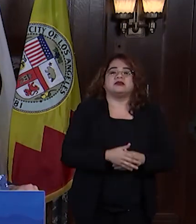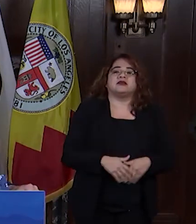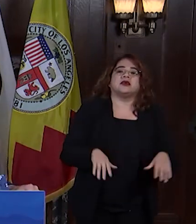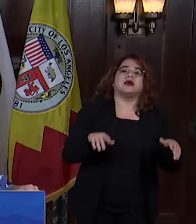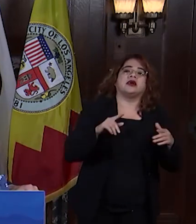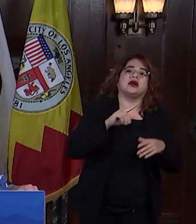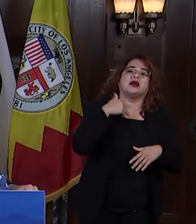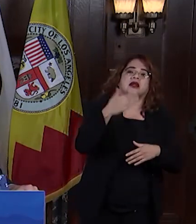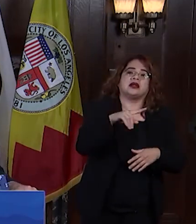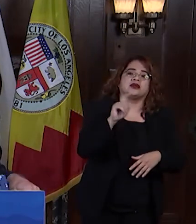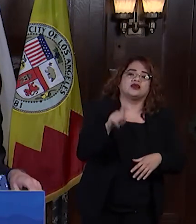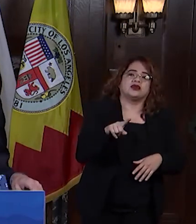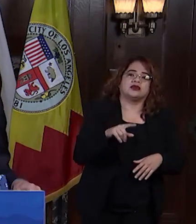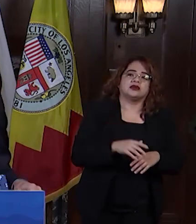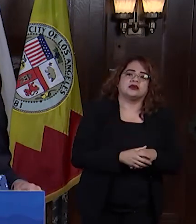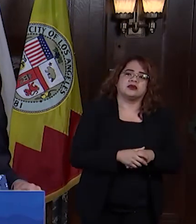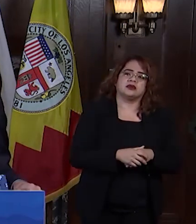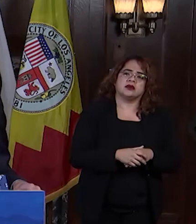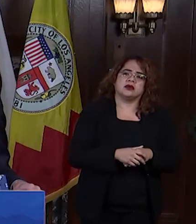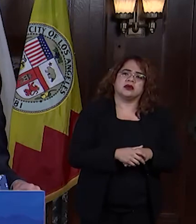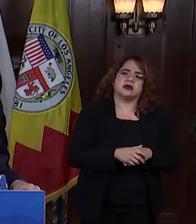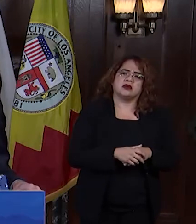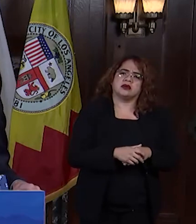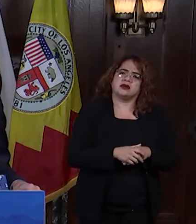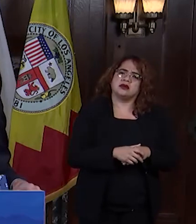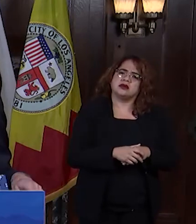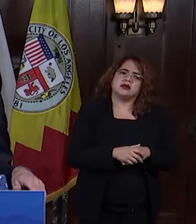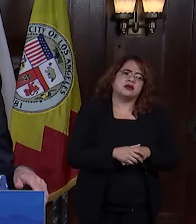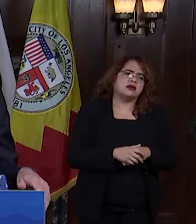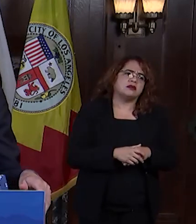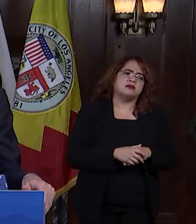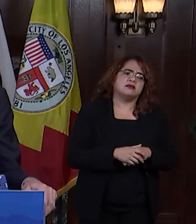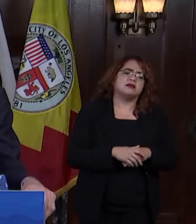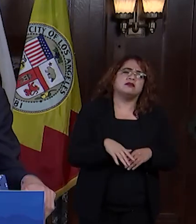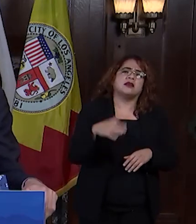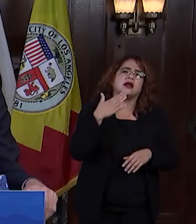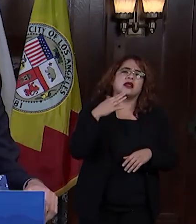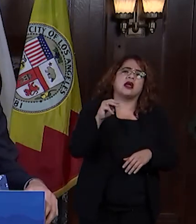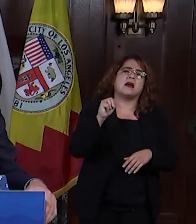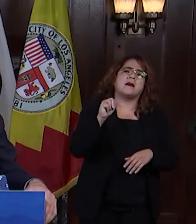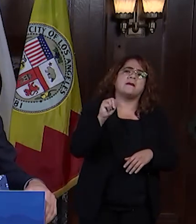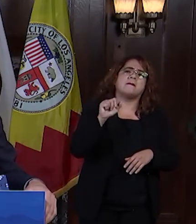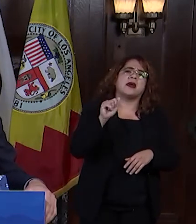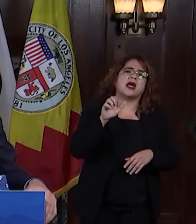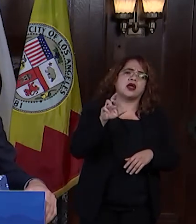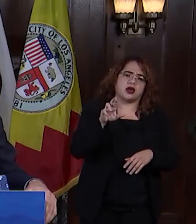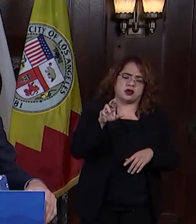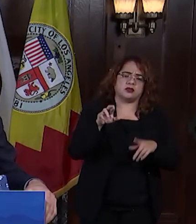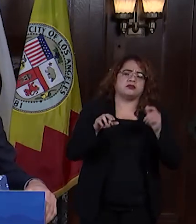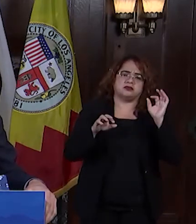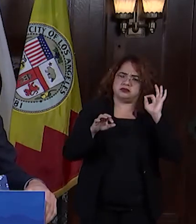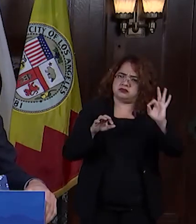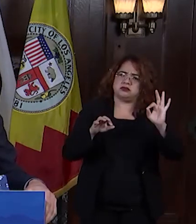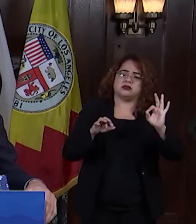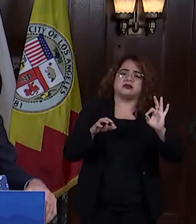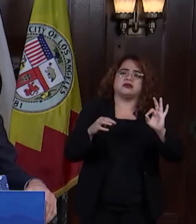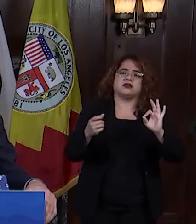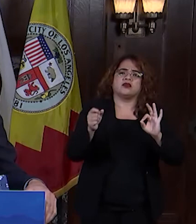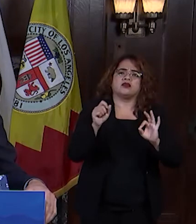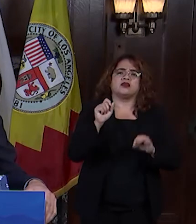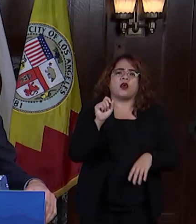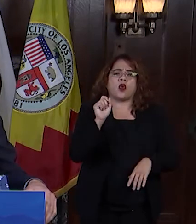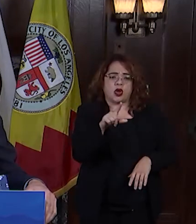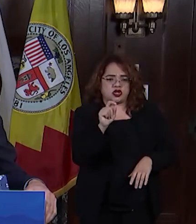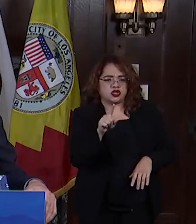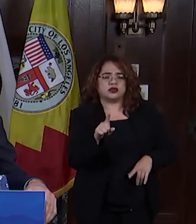we'll go to the line of Ron Lynn. Please go ahead. Hey, Mr. Mayor, thank you for taking our questions. You bet. I have two questions for you Sure. on two different